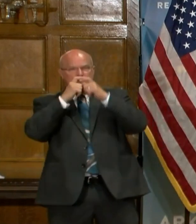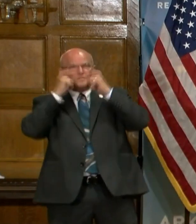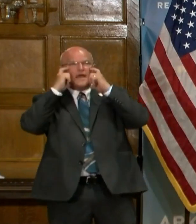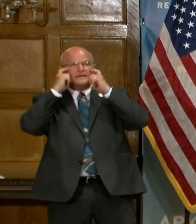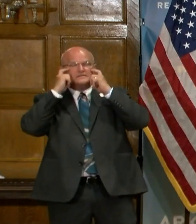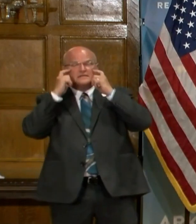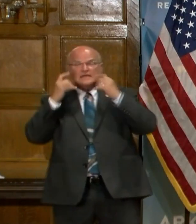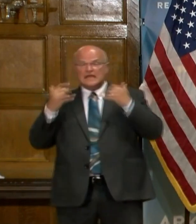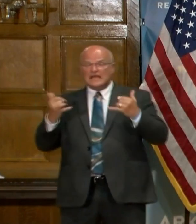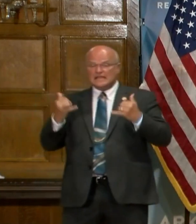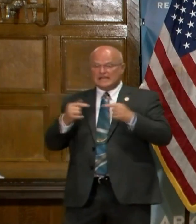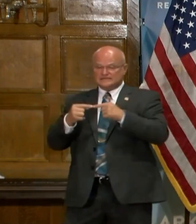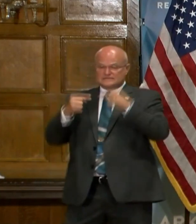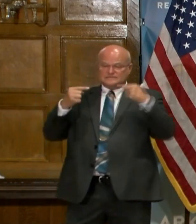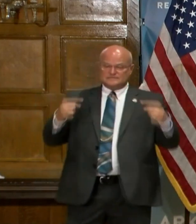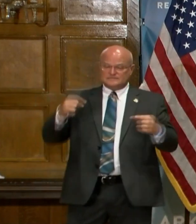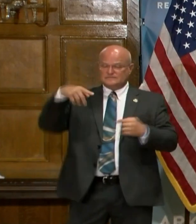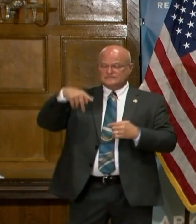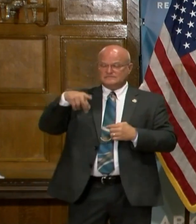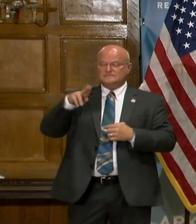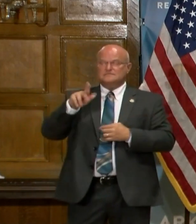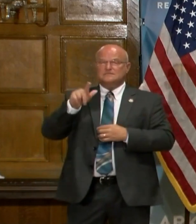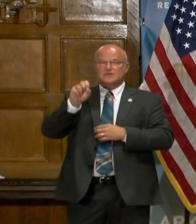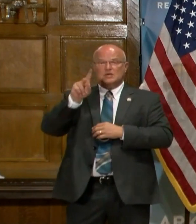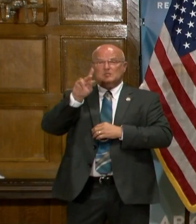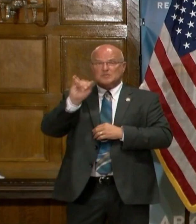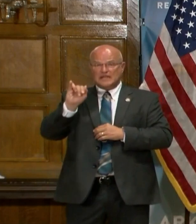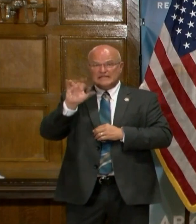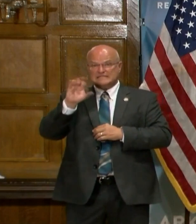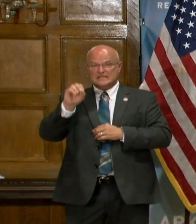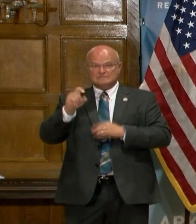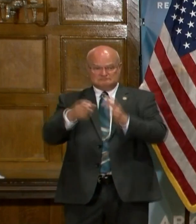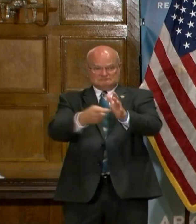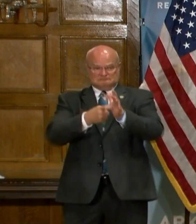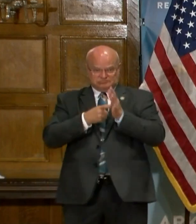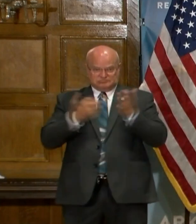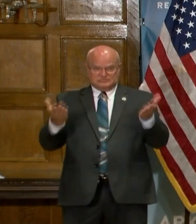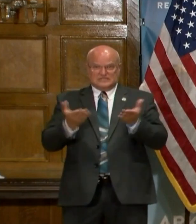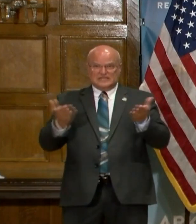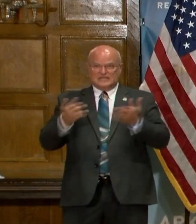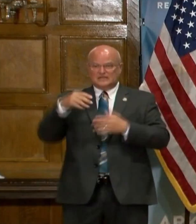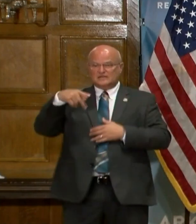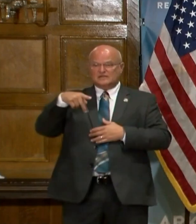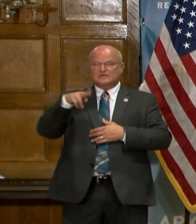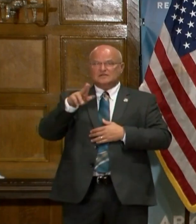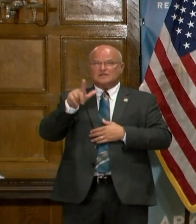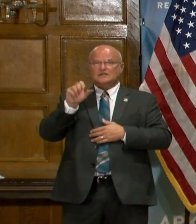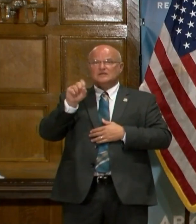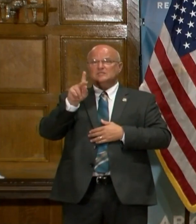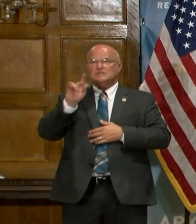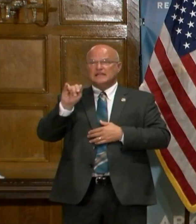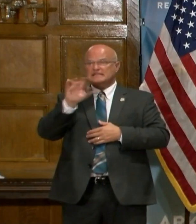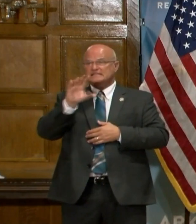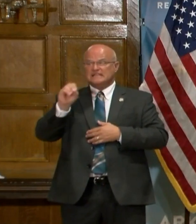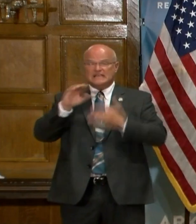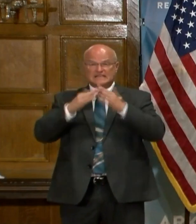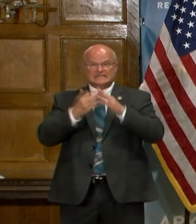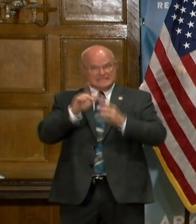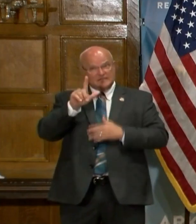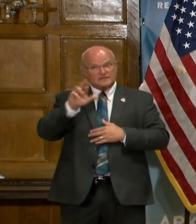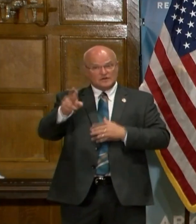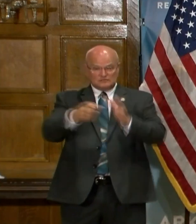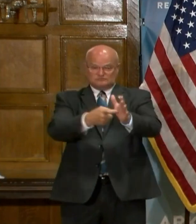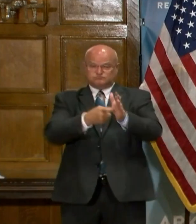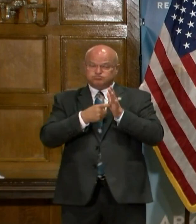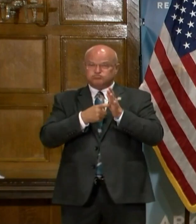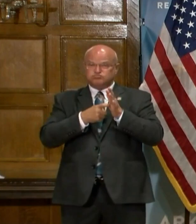that to Pulaski County. You've had a mandate here in Pulaski County in the city of Little